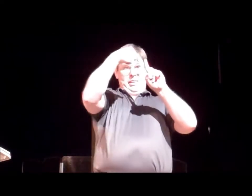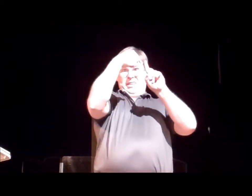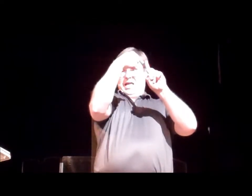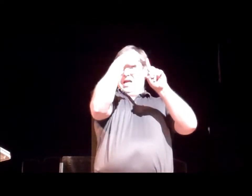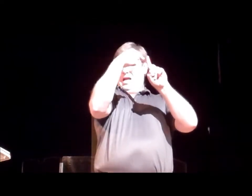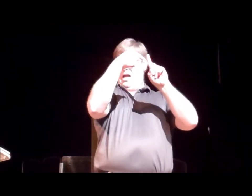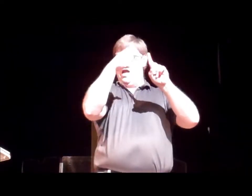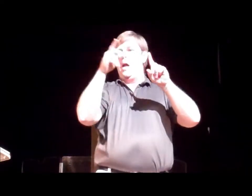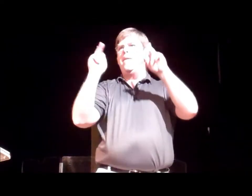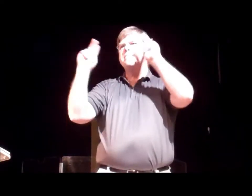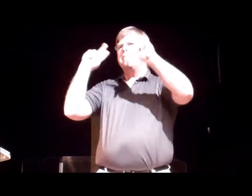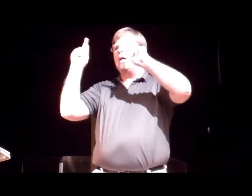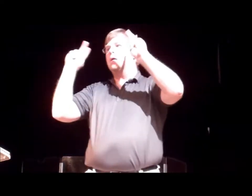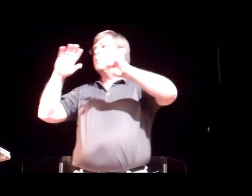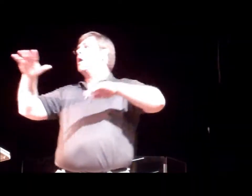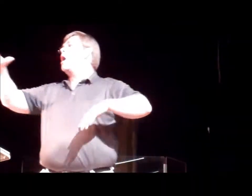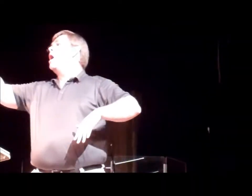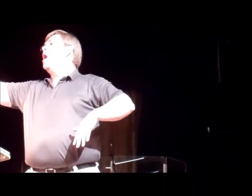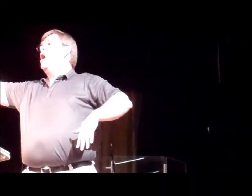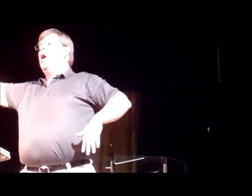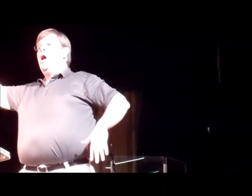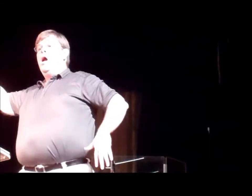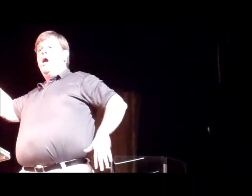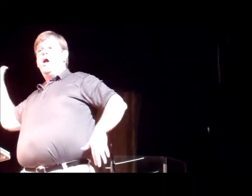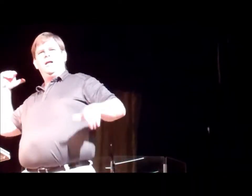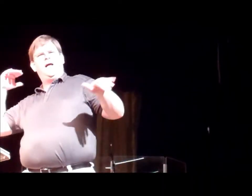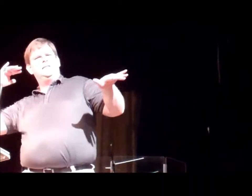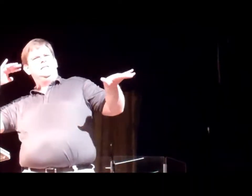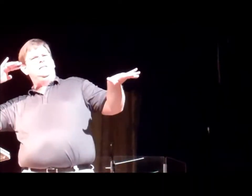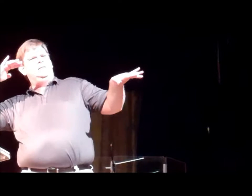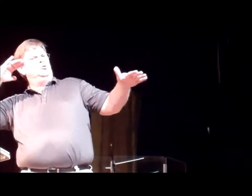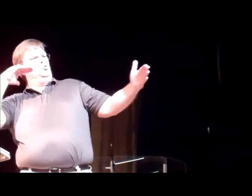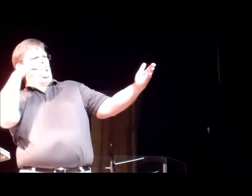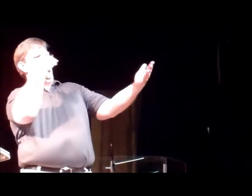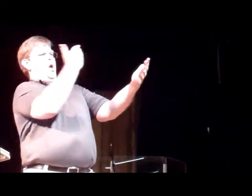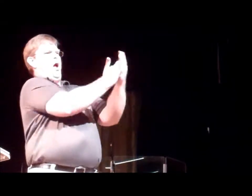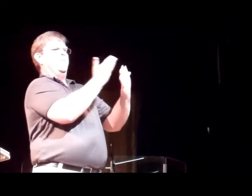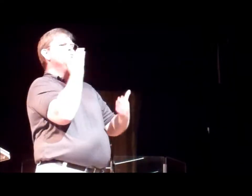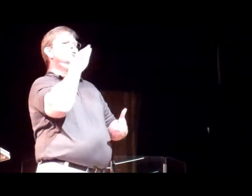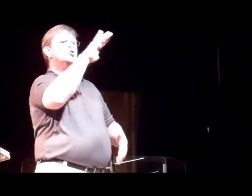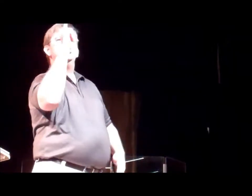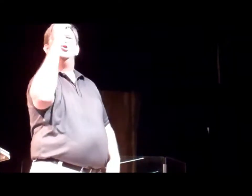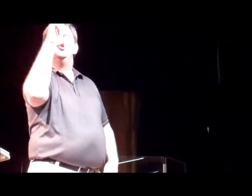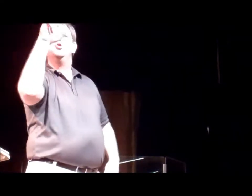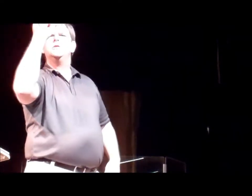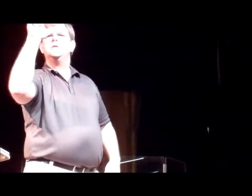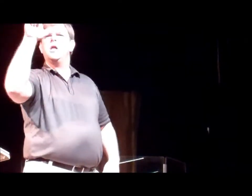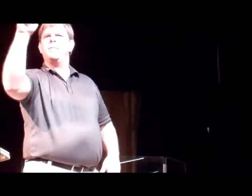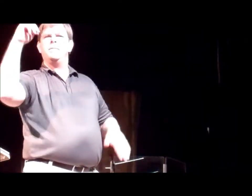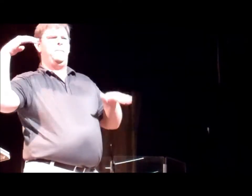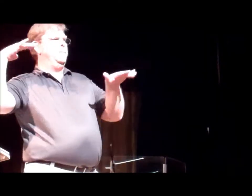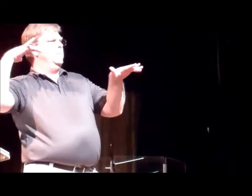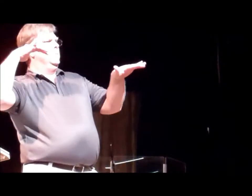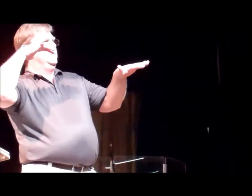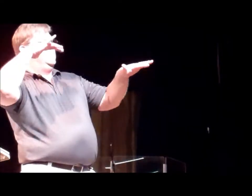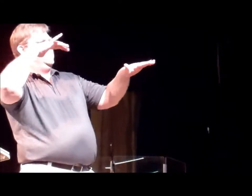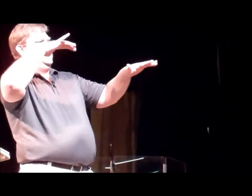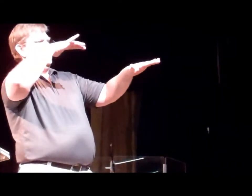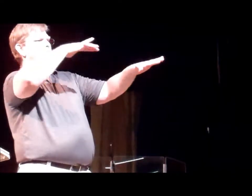While hung on the cross, the people in the surrounding area came there to Jerusalem.